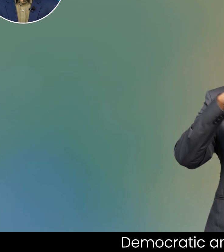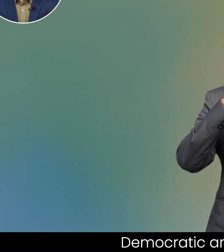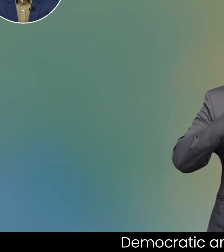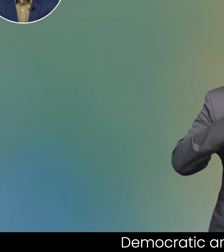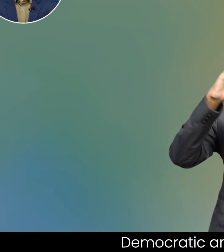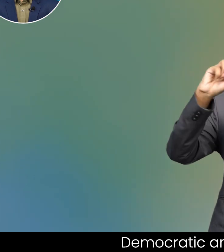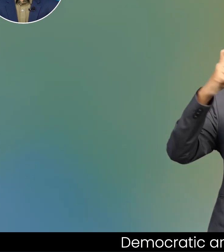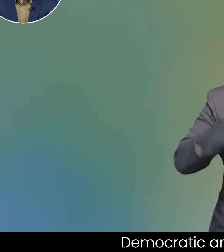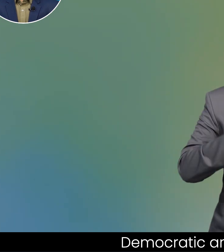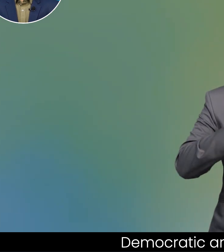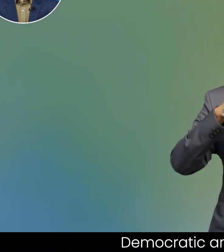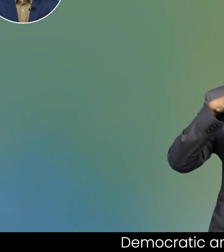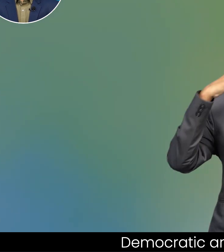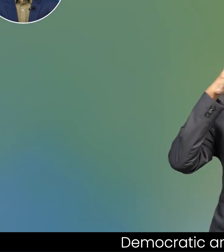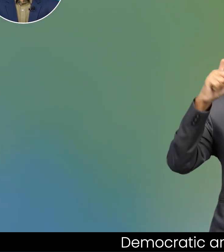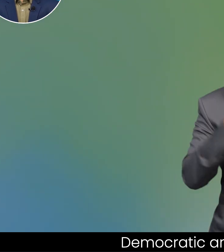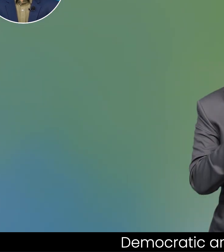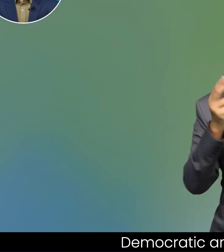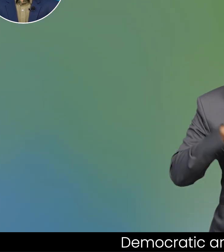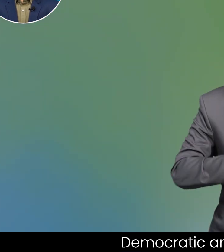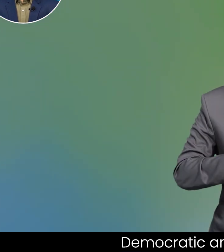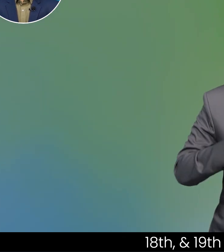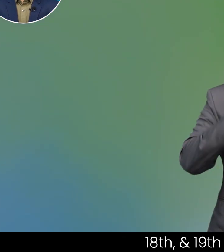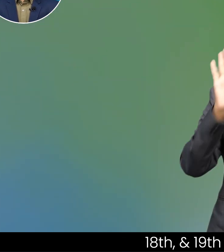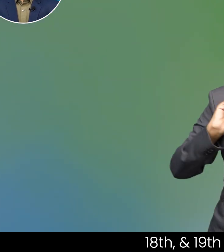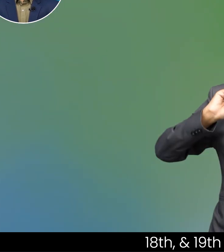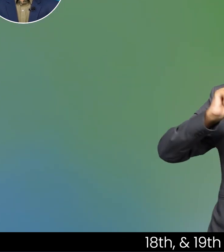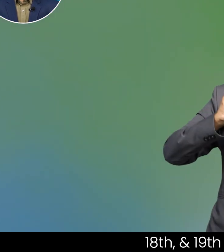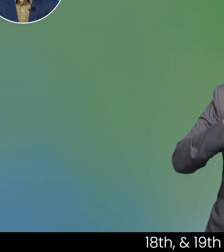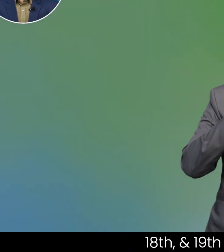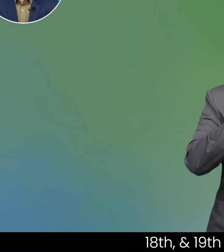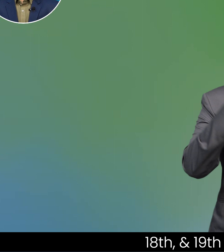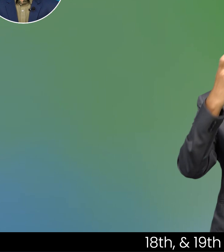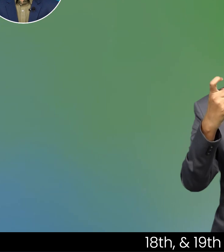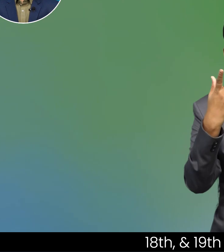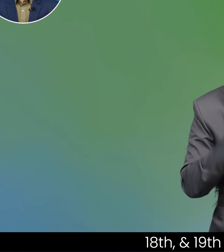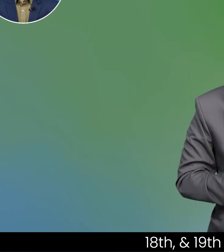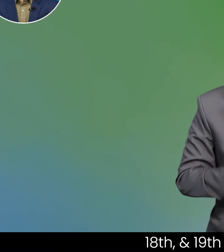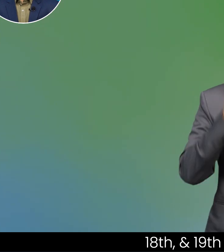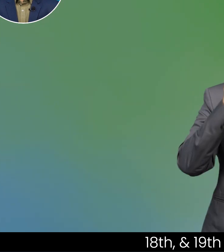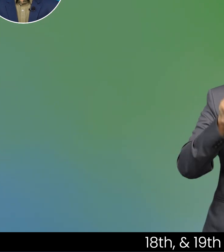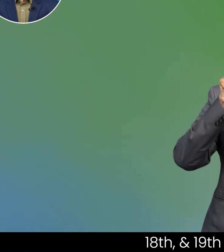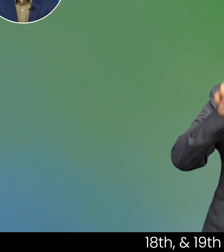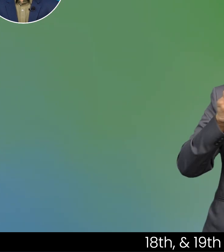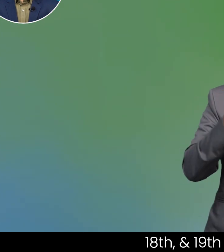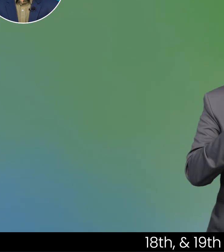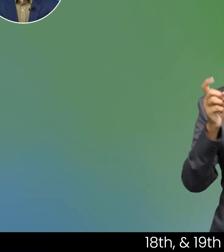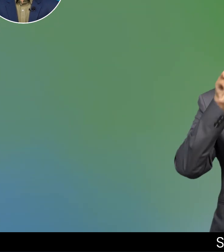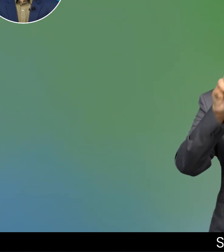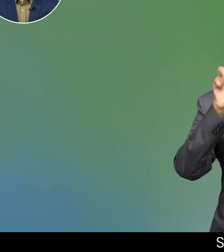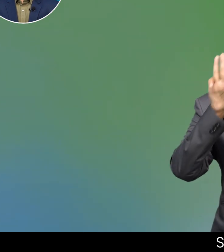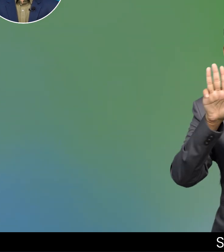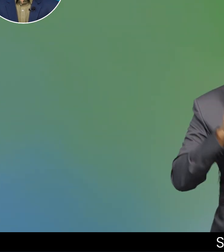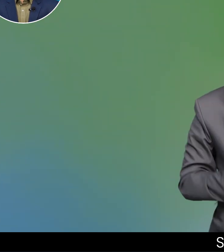Democratic and National Revolution 17th, 18th and 19th centuries from Class